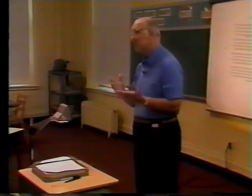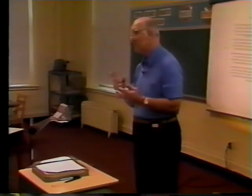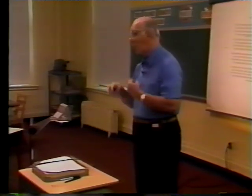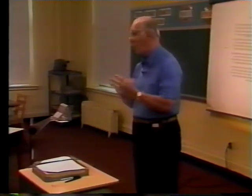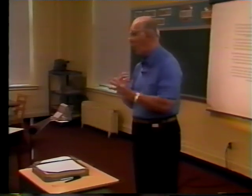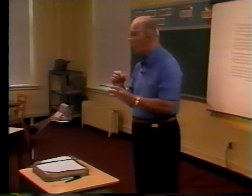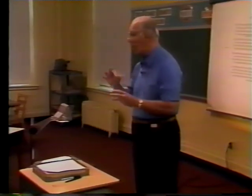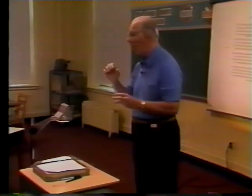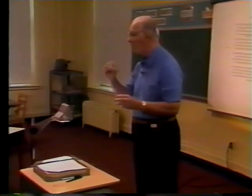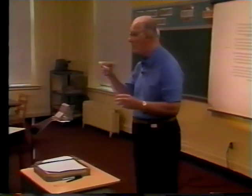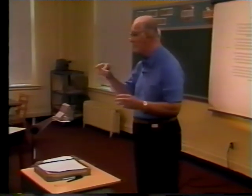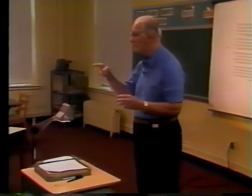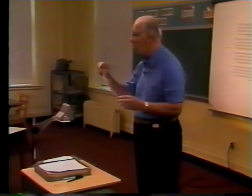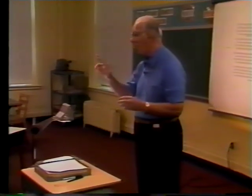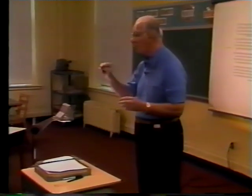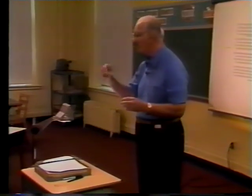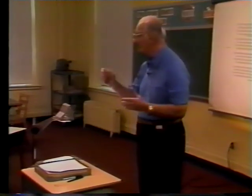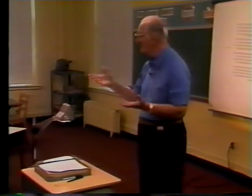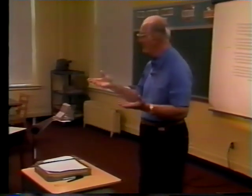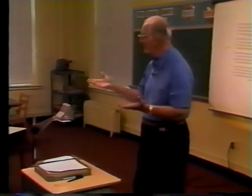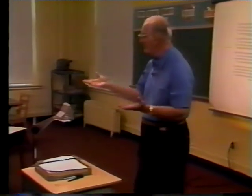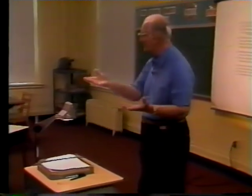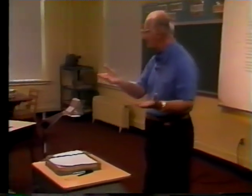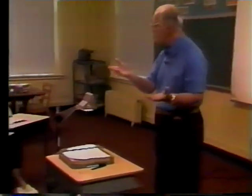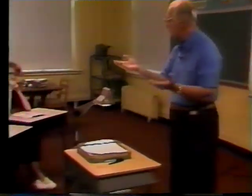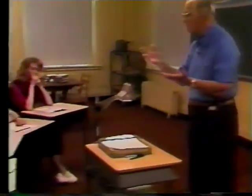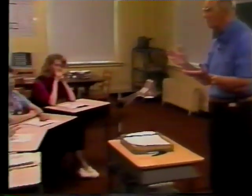the world of the sport?